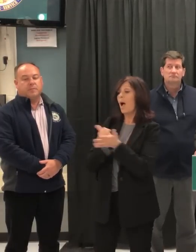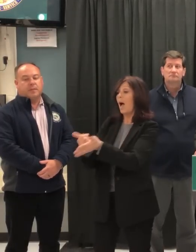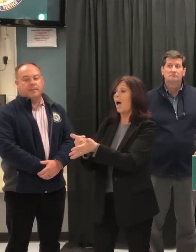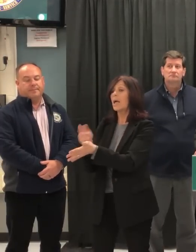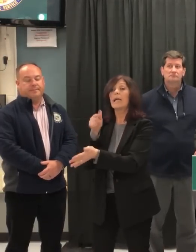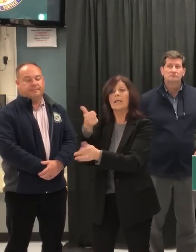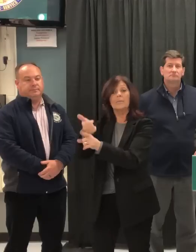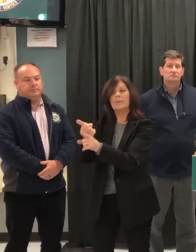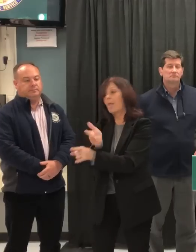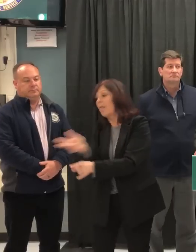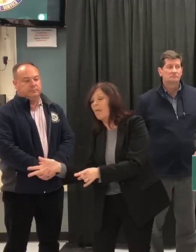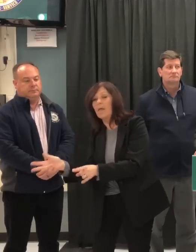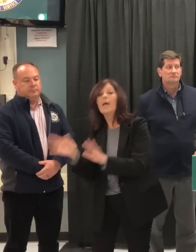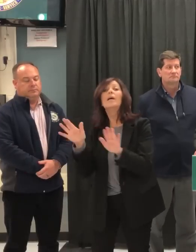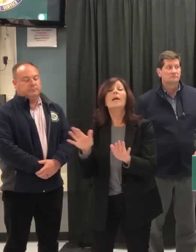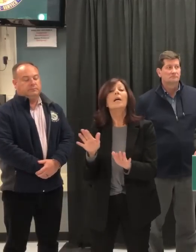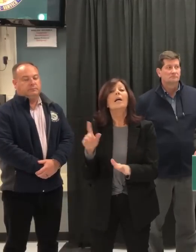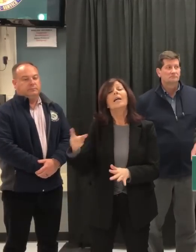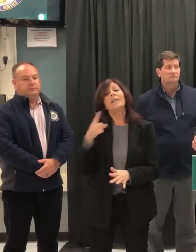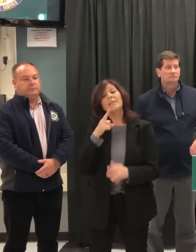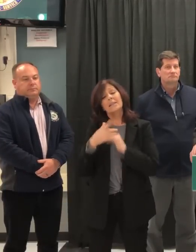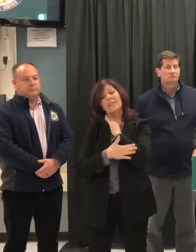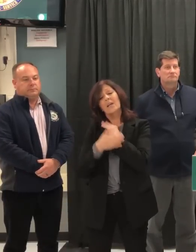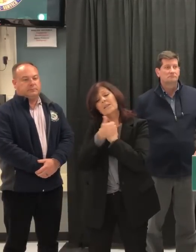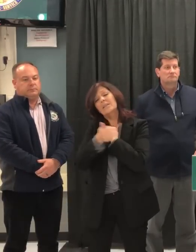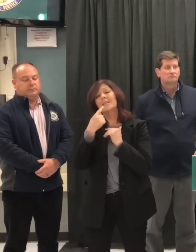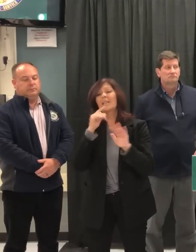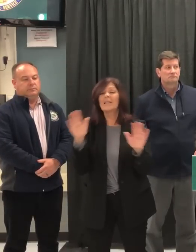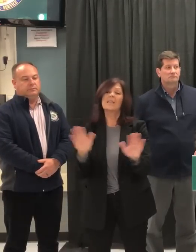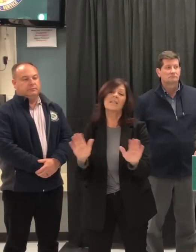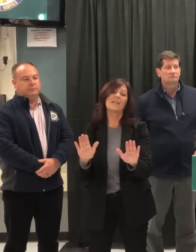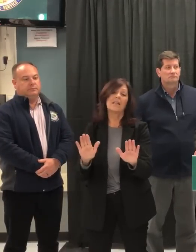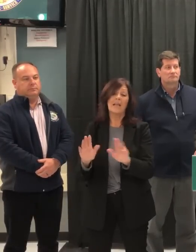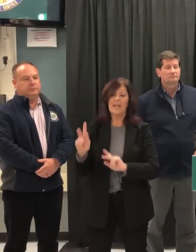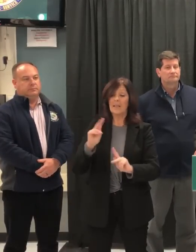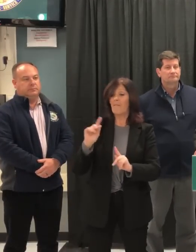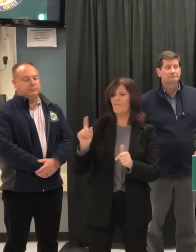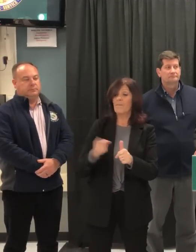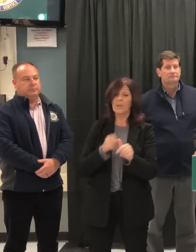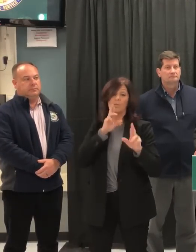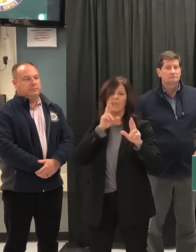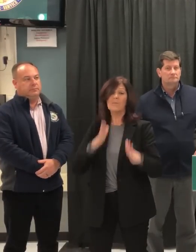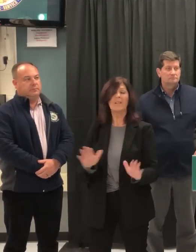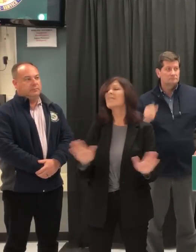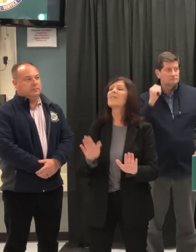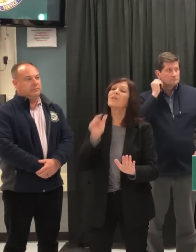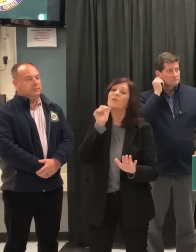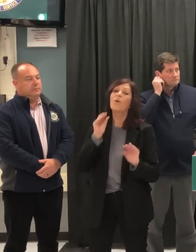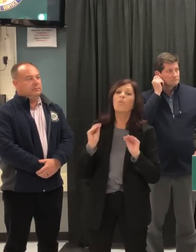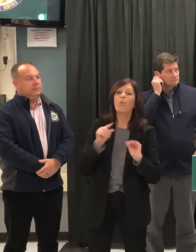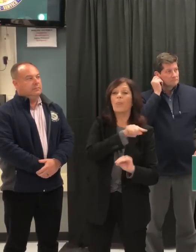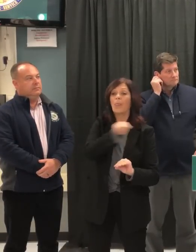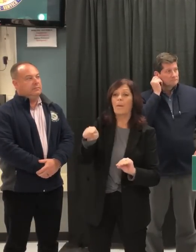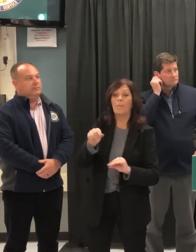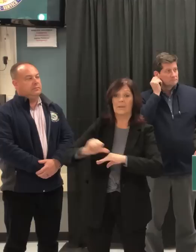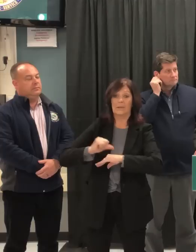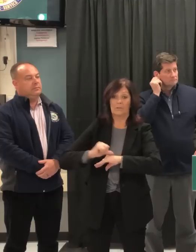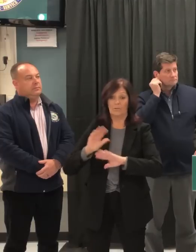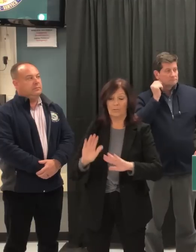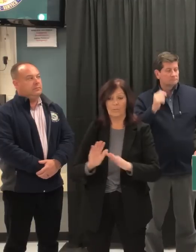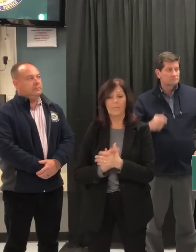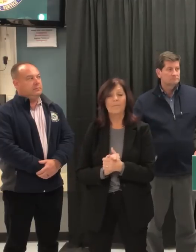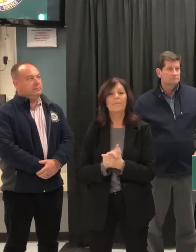again, as the county executive said, let's not put our first responders in danger. What I had the opportunity to do with